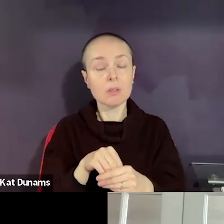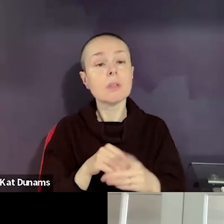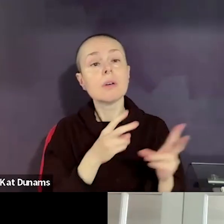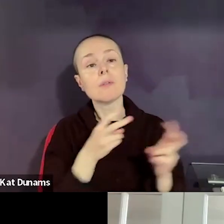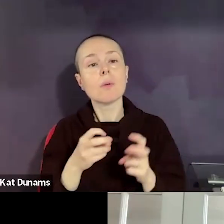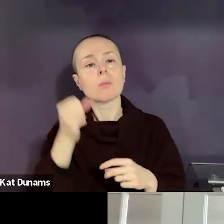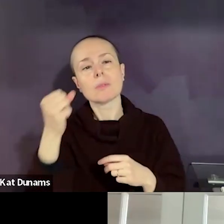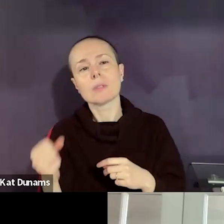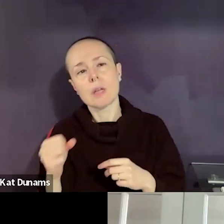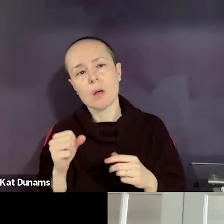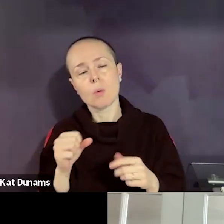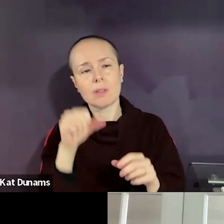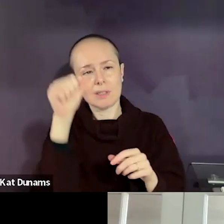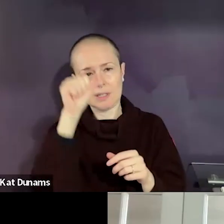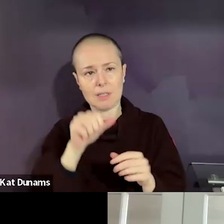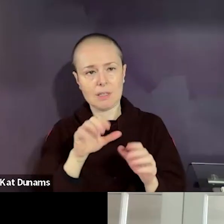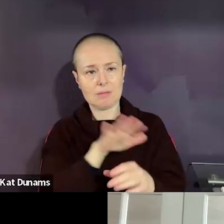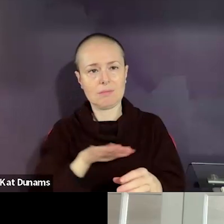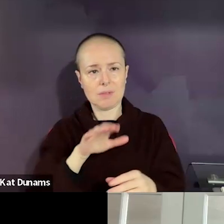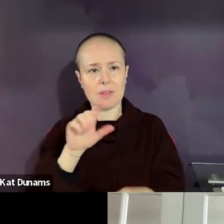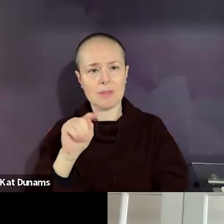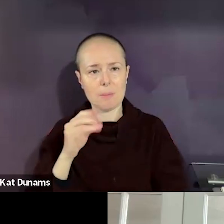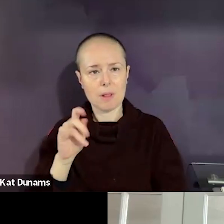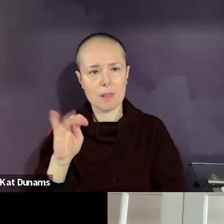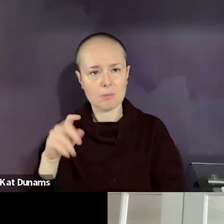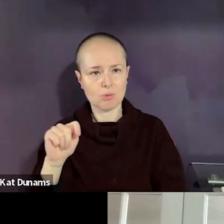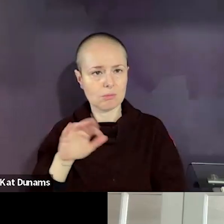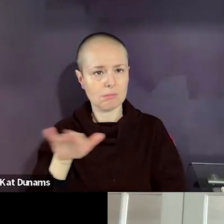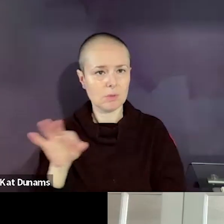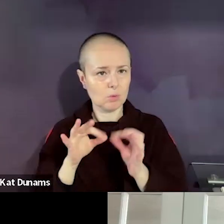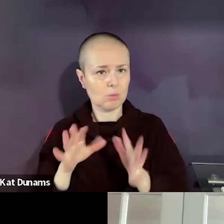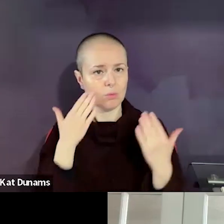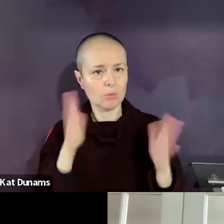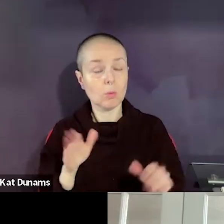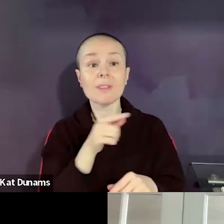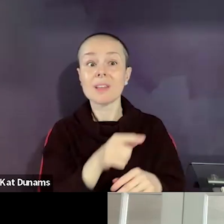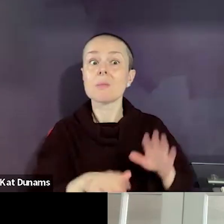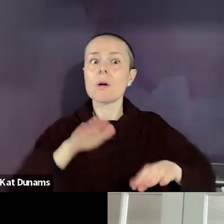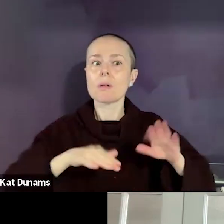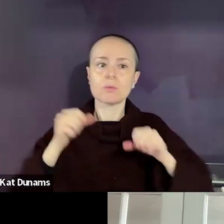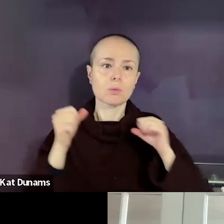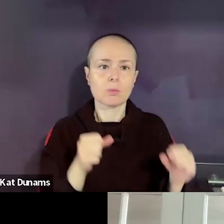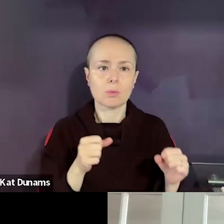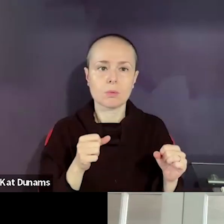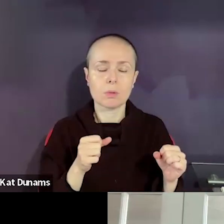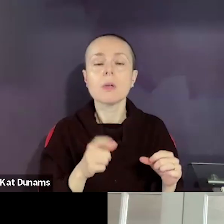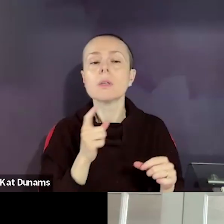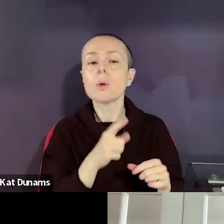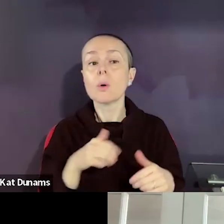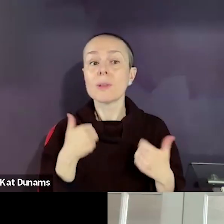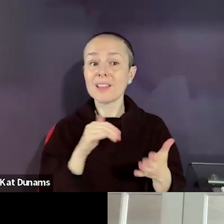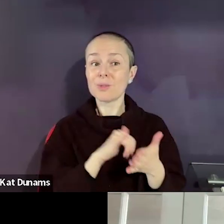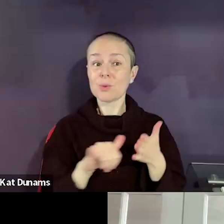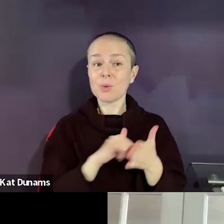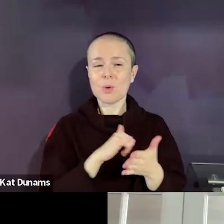South Indian state of Tamil Nadu. This is a highly percussive art form, so those of us in the city, we find ourselves